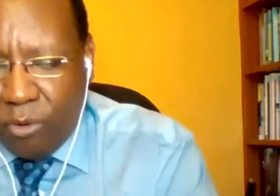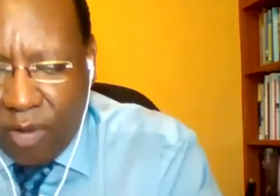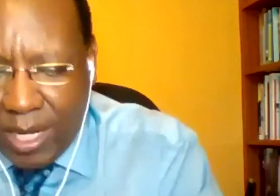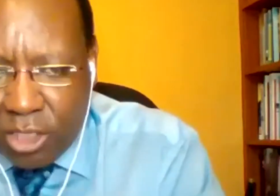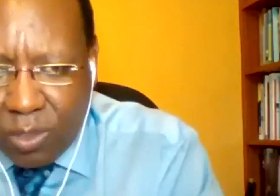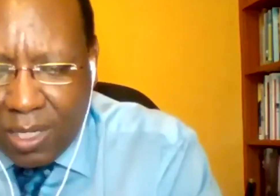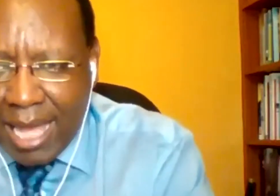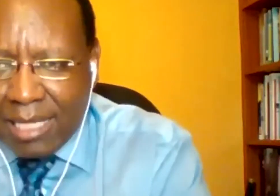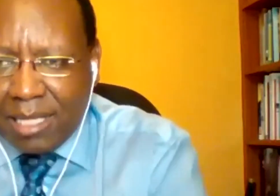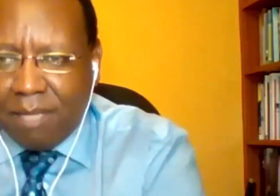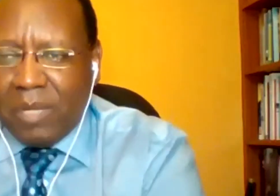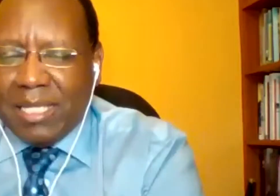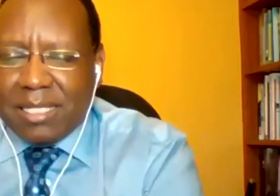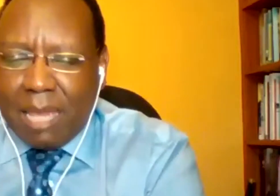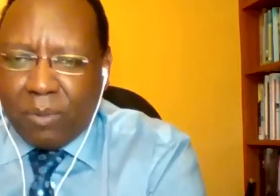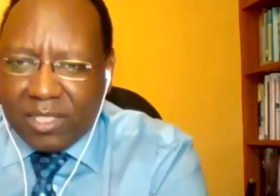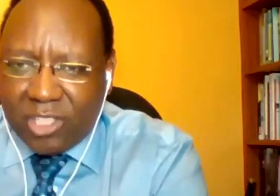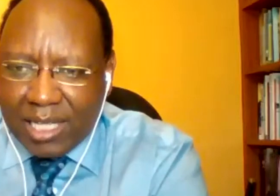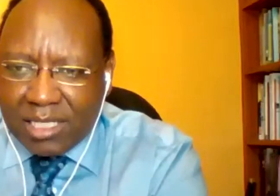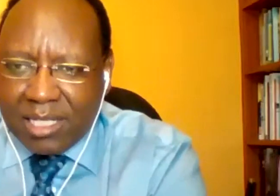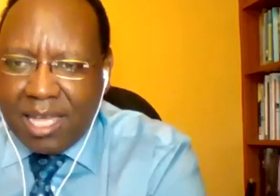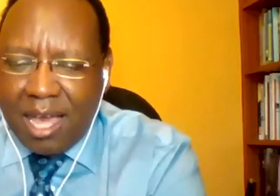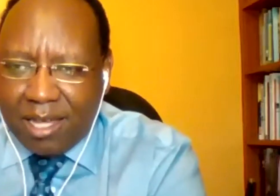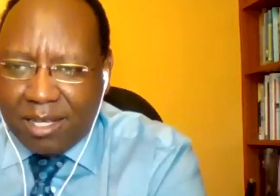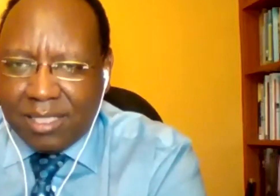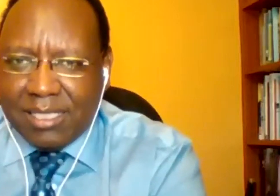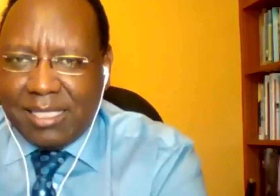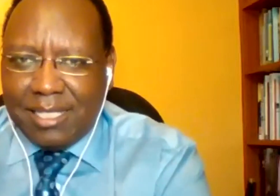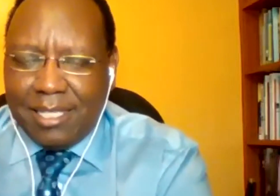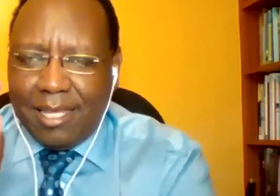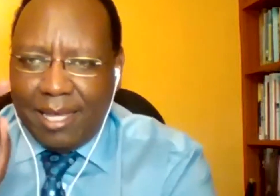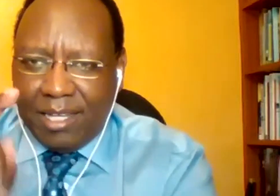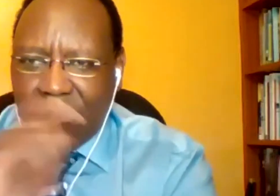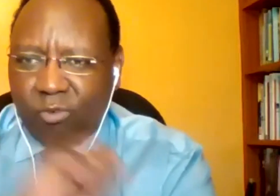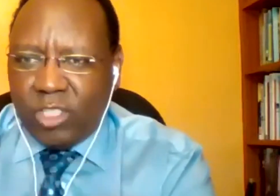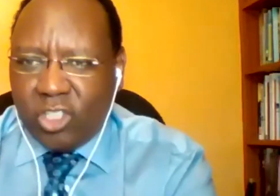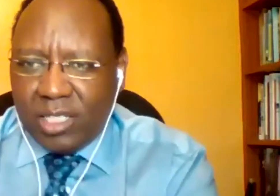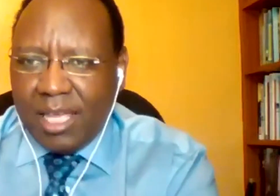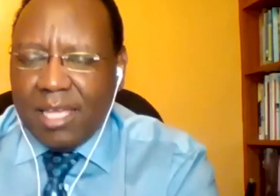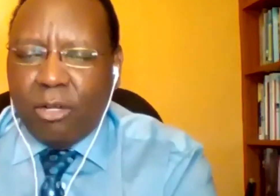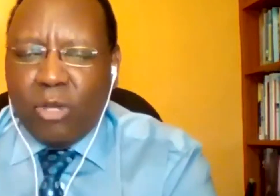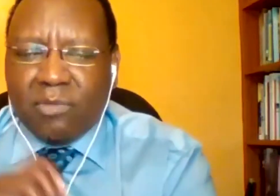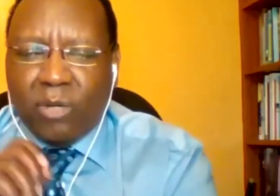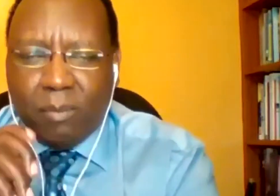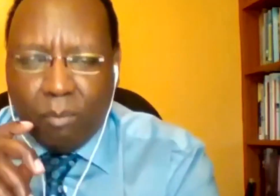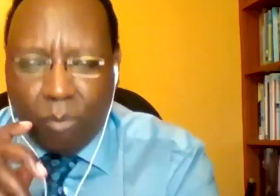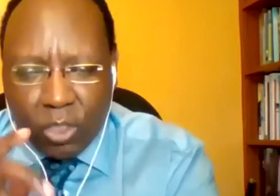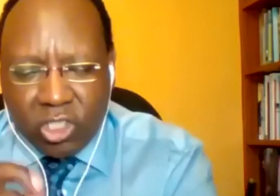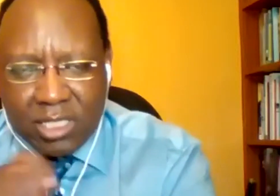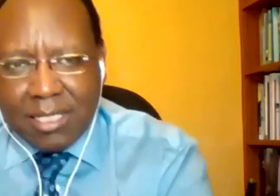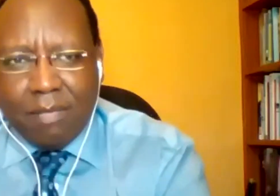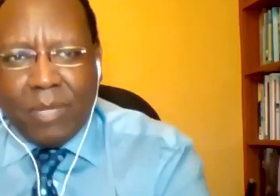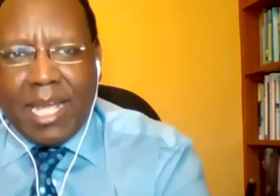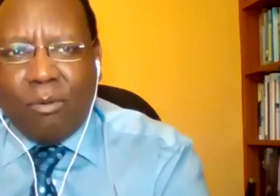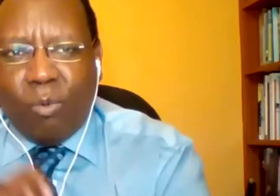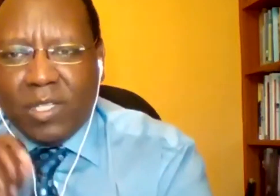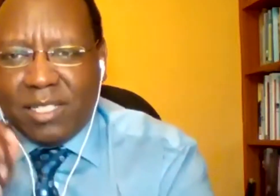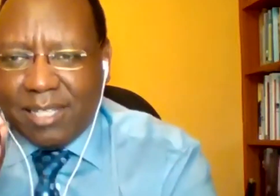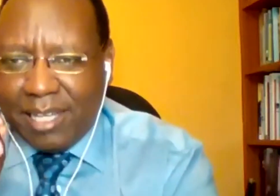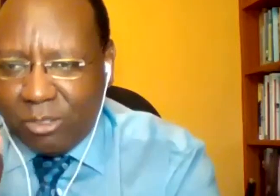few years ago, and it's so amazing to see the growth and development, and kudos to the team behind